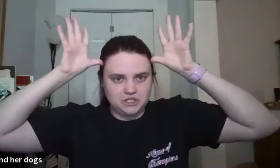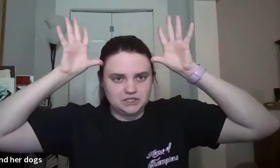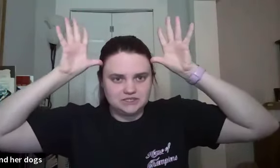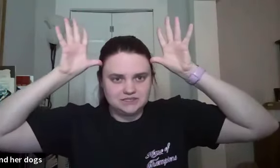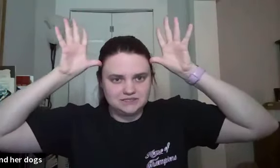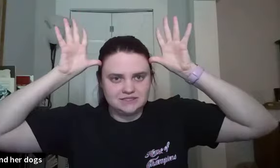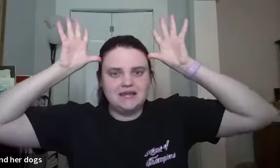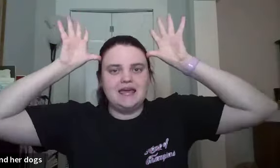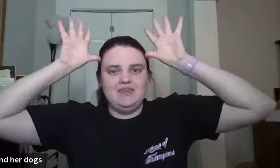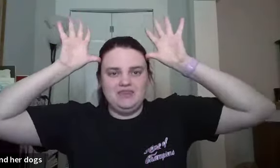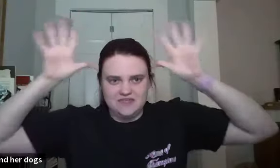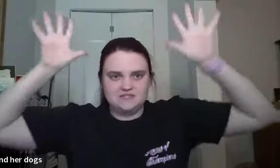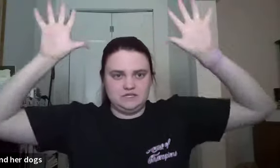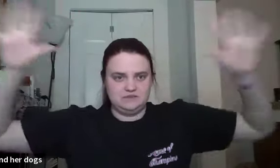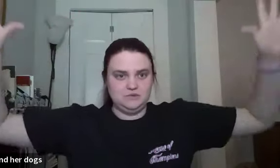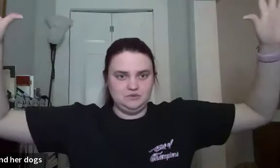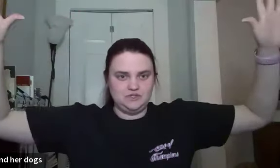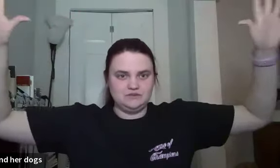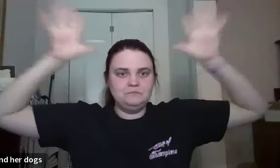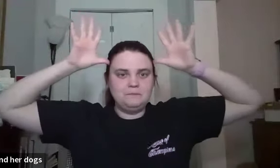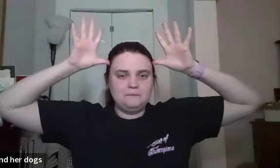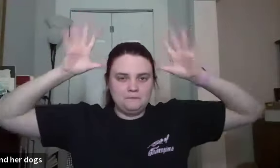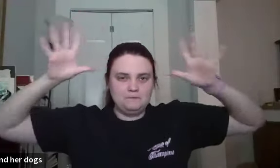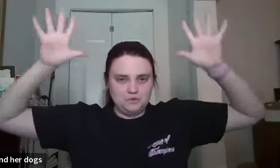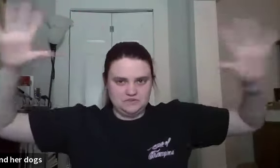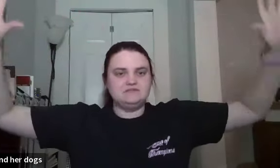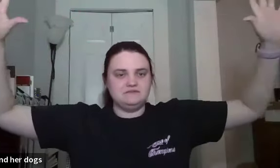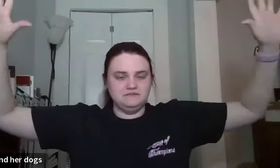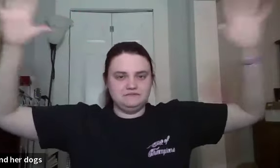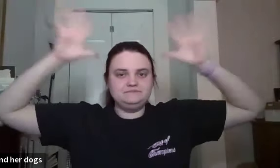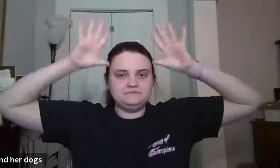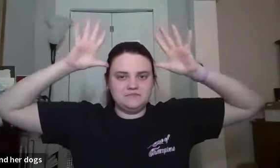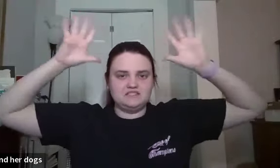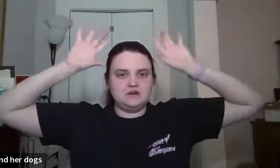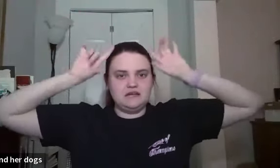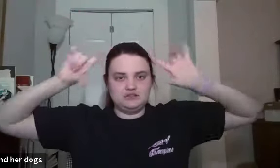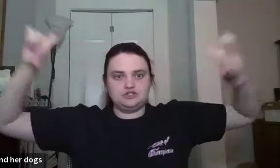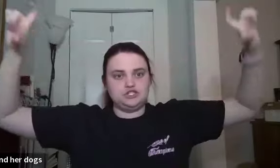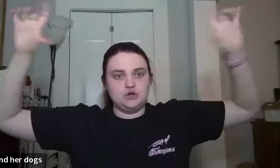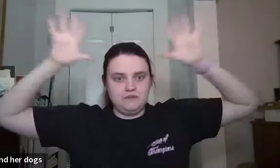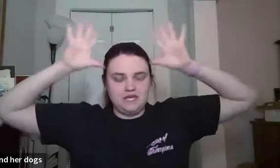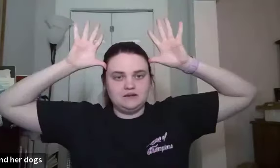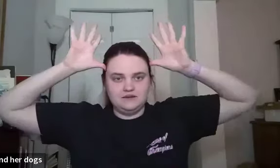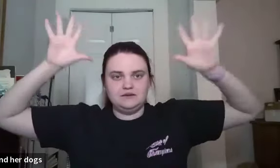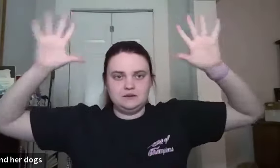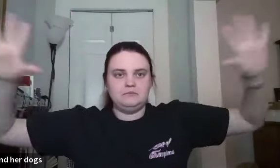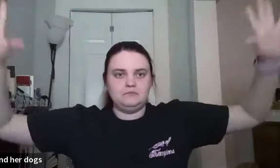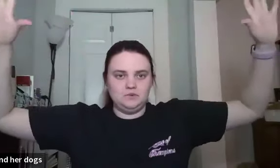deer, and this one is moose. Moose. Because their antlers are just so big.